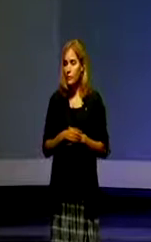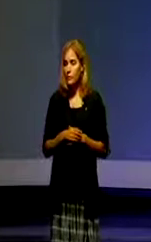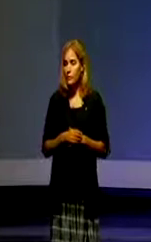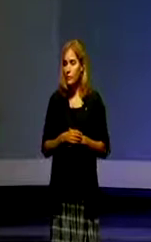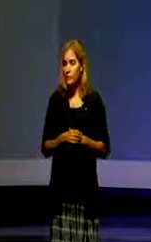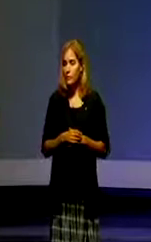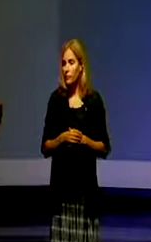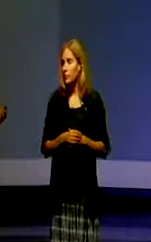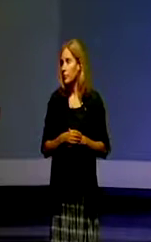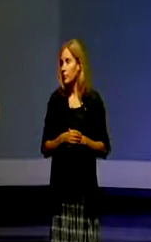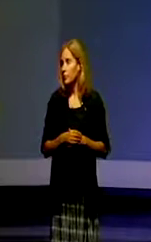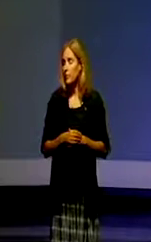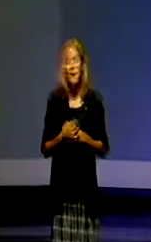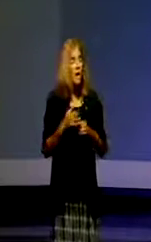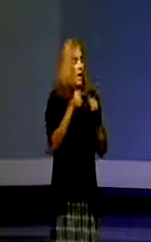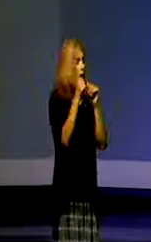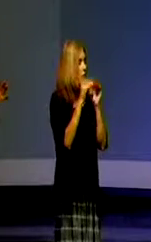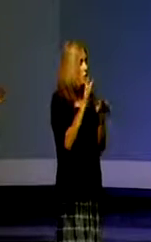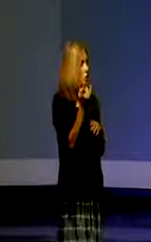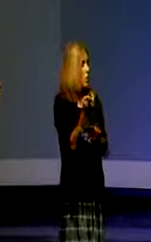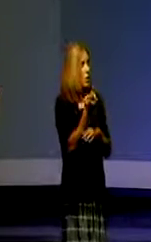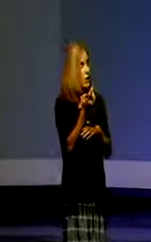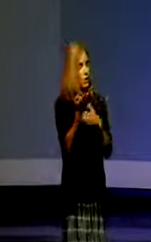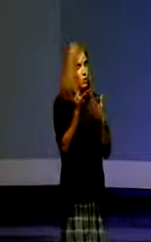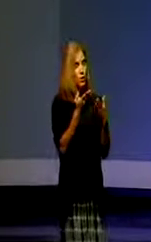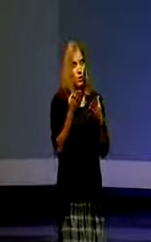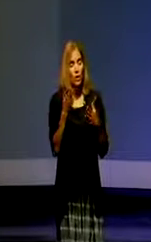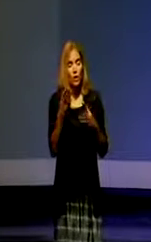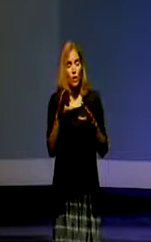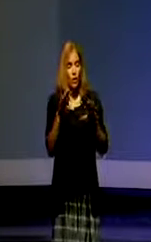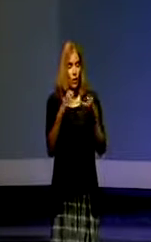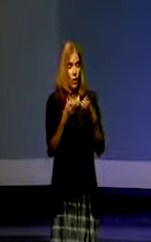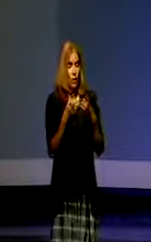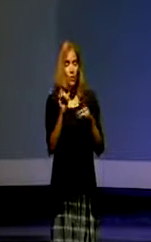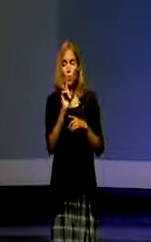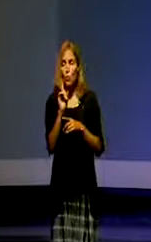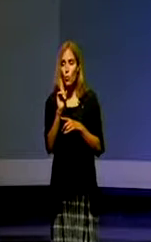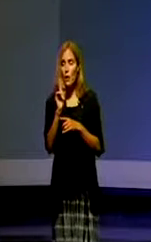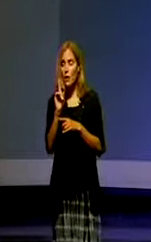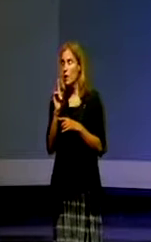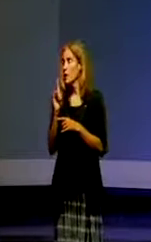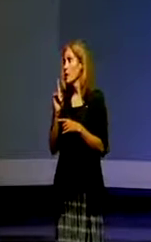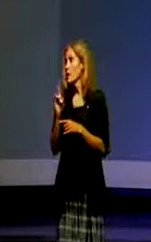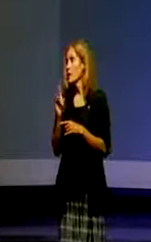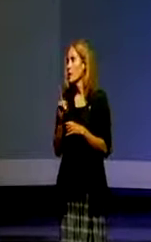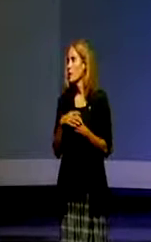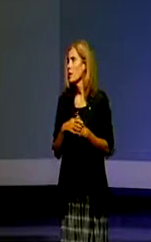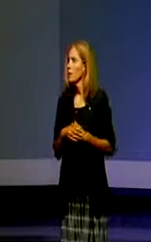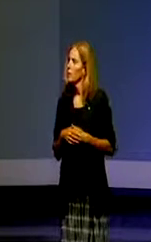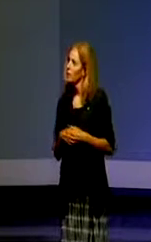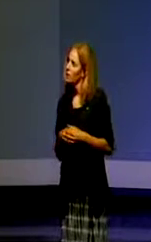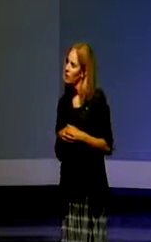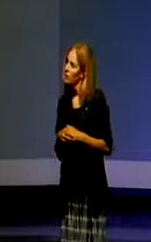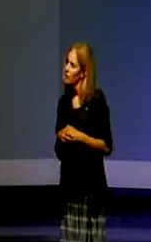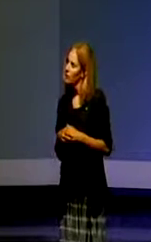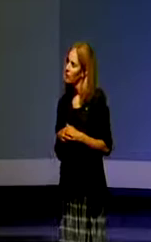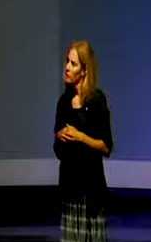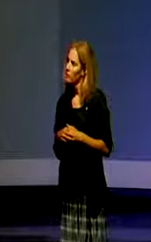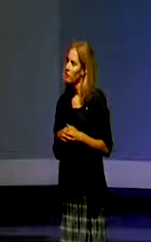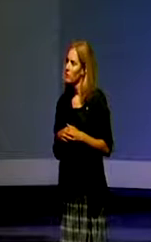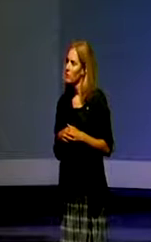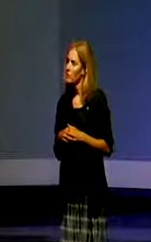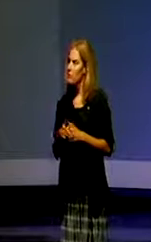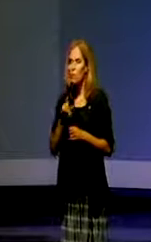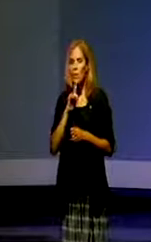you? I've been blessed always to serve congregations where there's been a really big